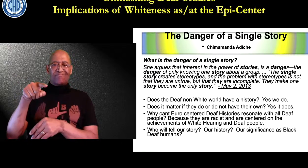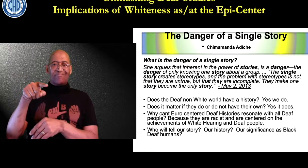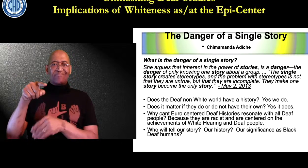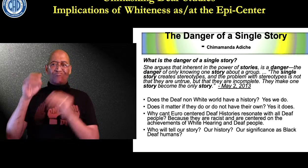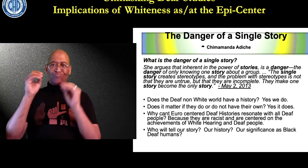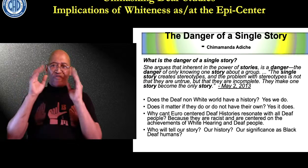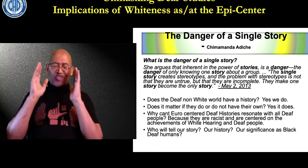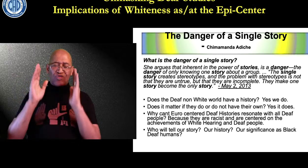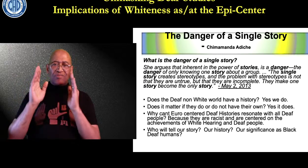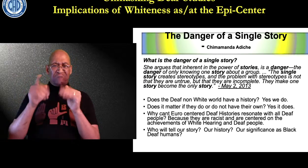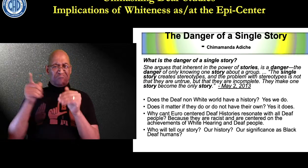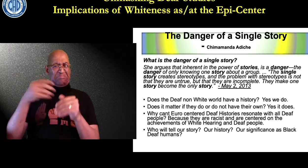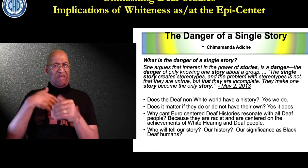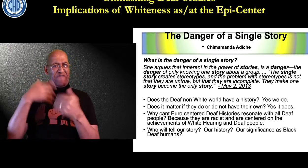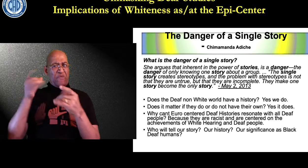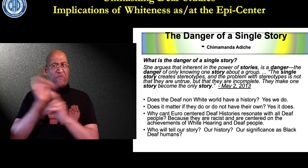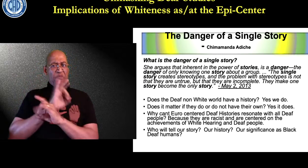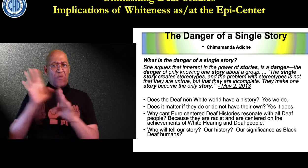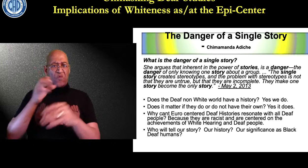academia,